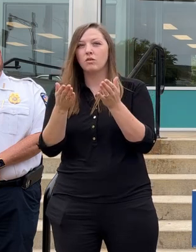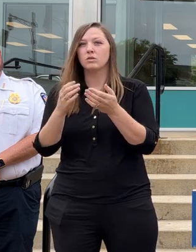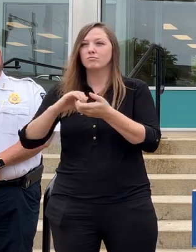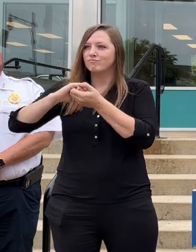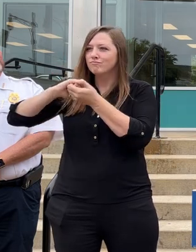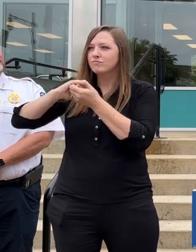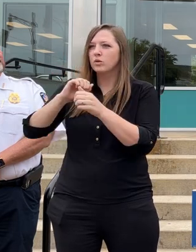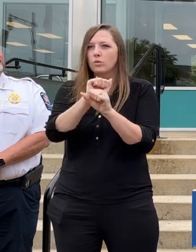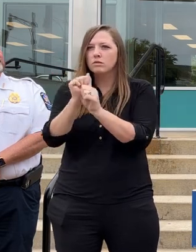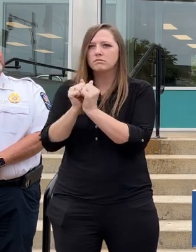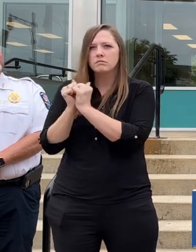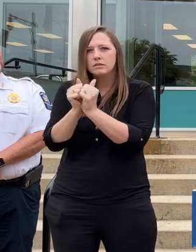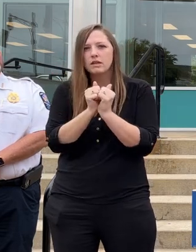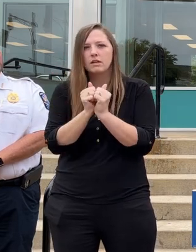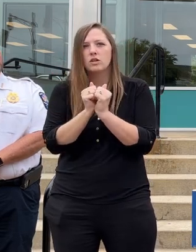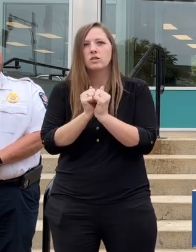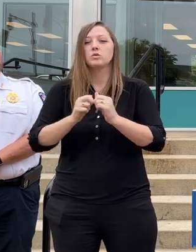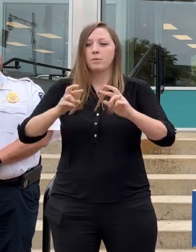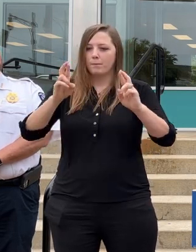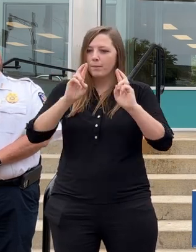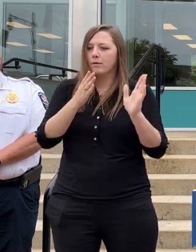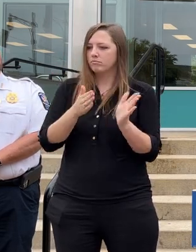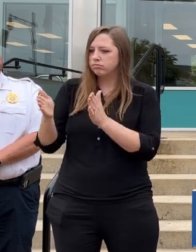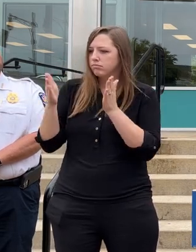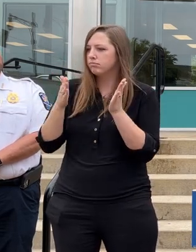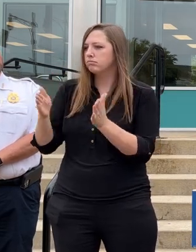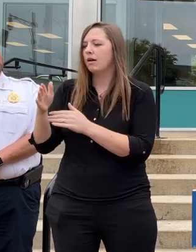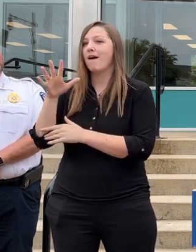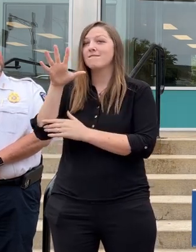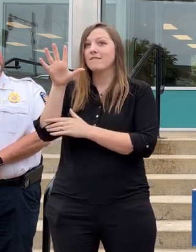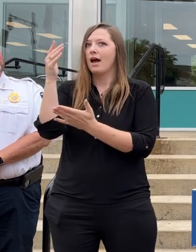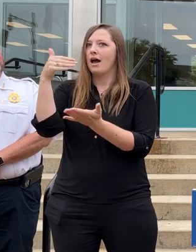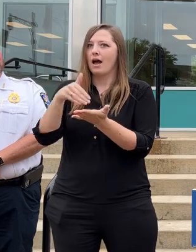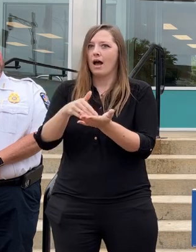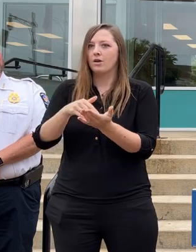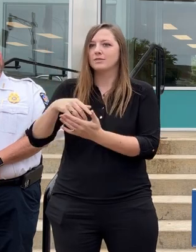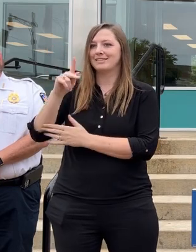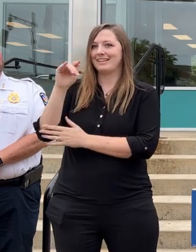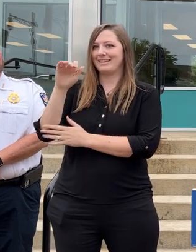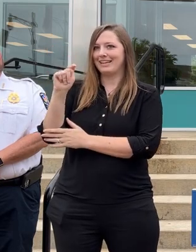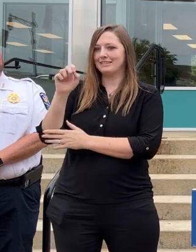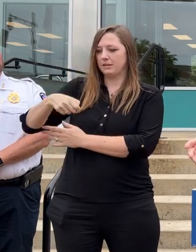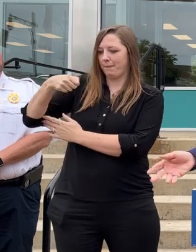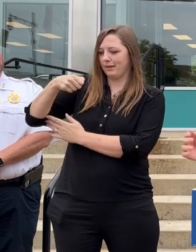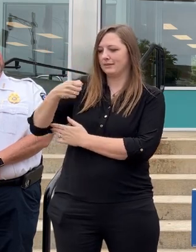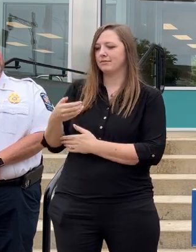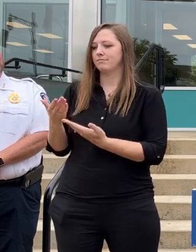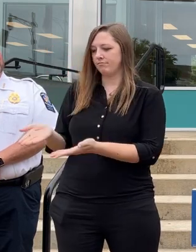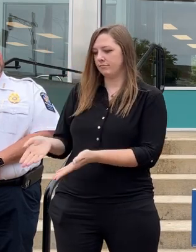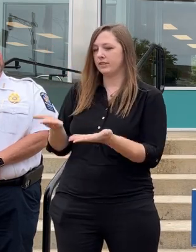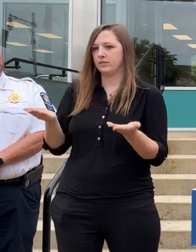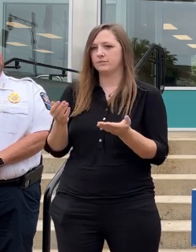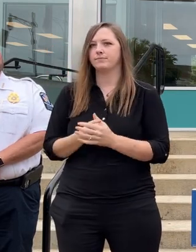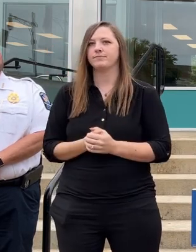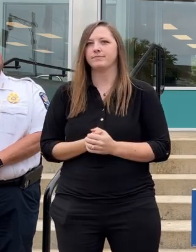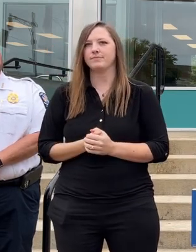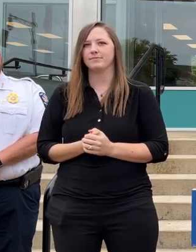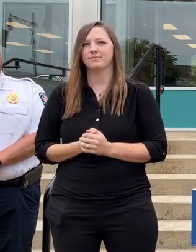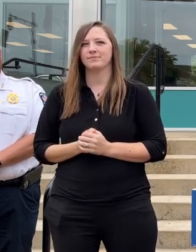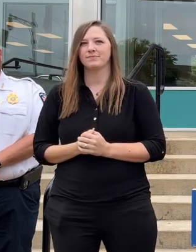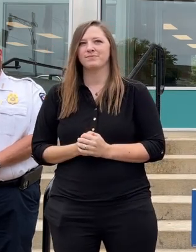at the United Way to prepare 5,000 emergency preparedness kits, which we have a version of